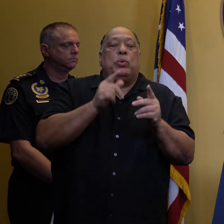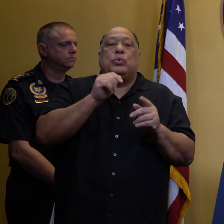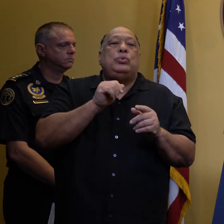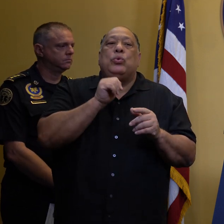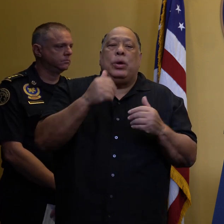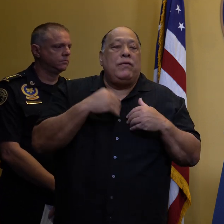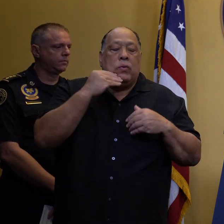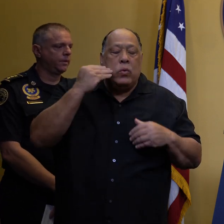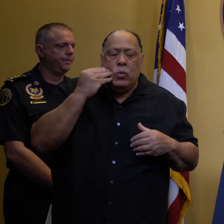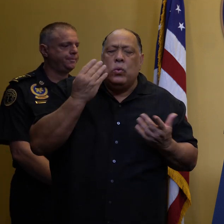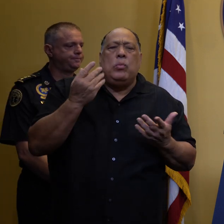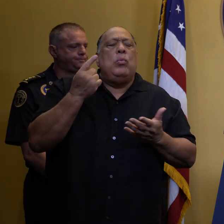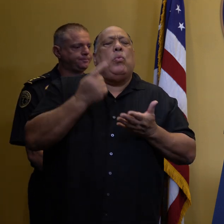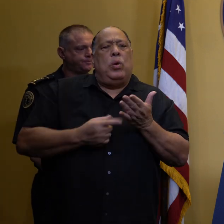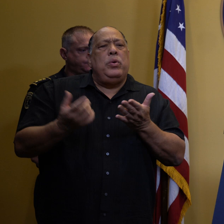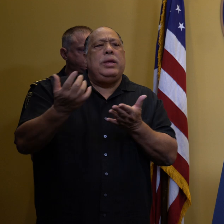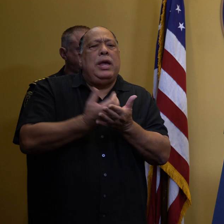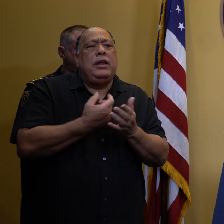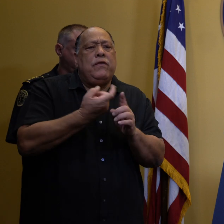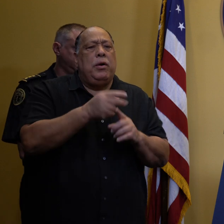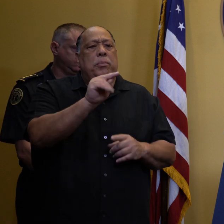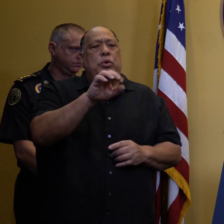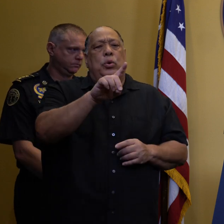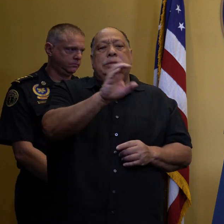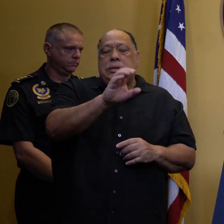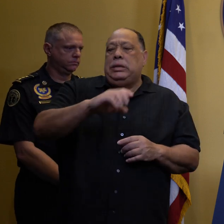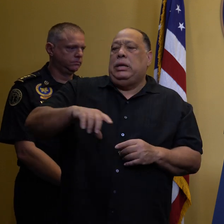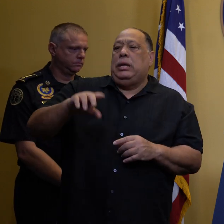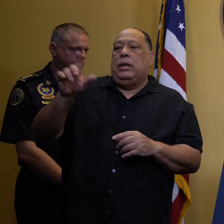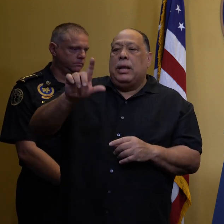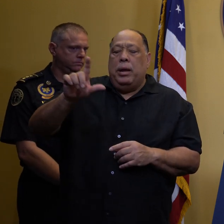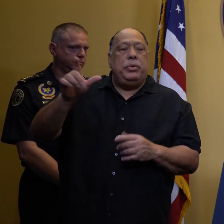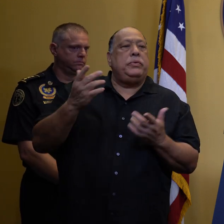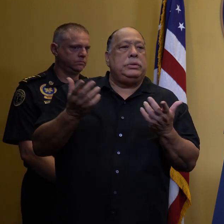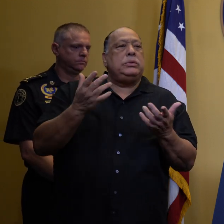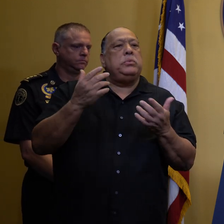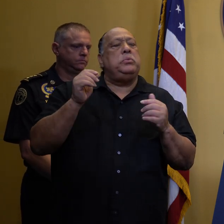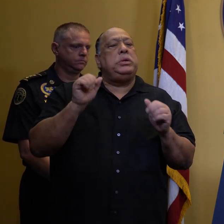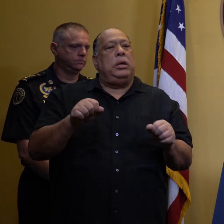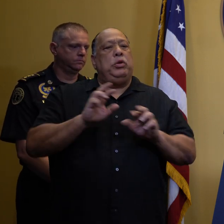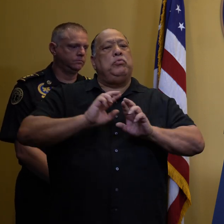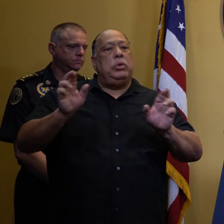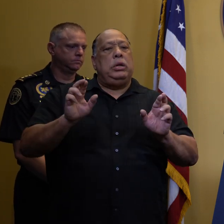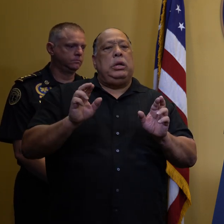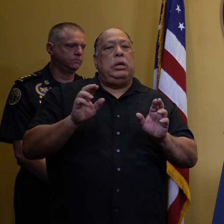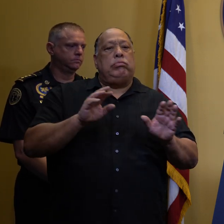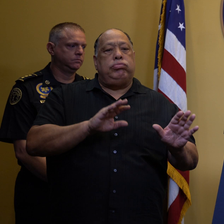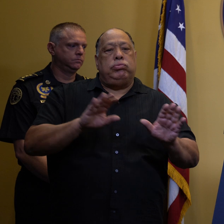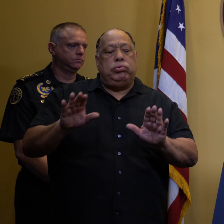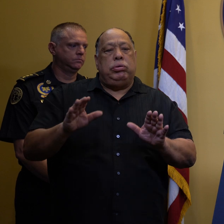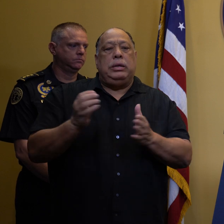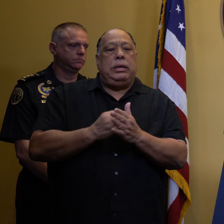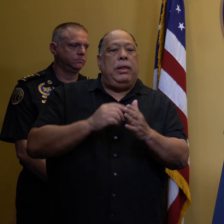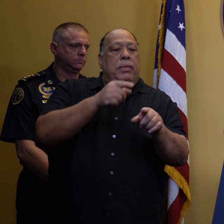and what we're getting from the sites with NORD and the public libraries. And so we're able to be nimble and agile and get